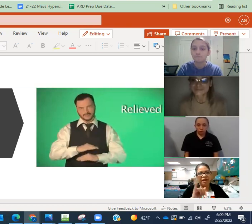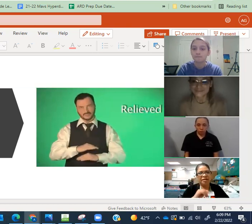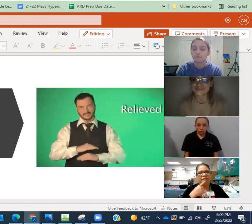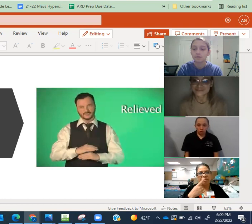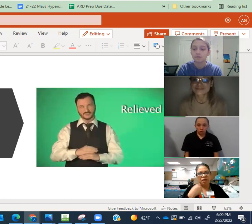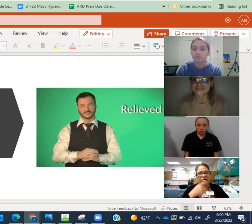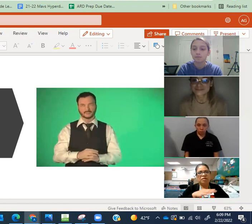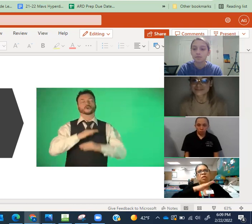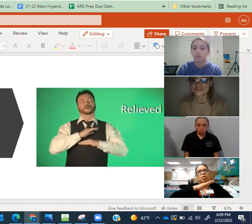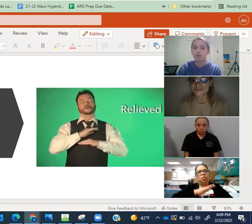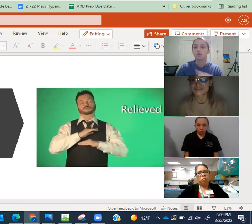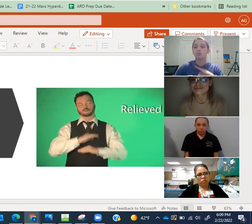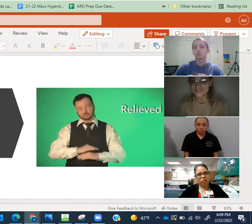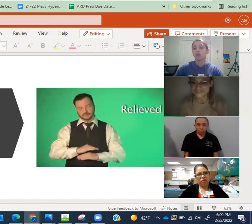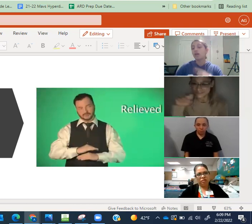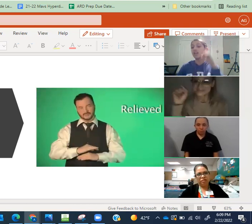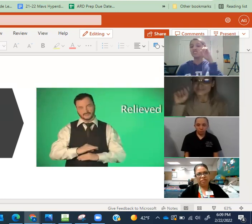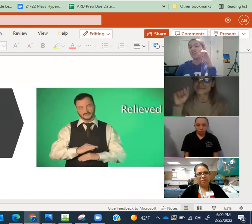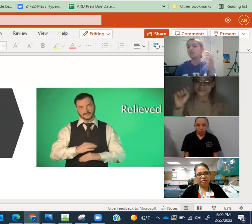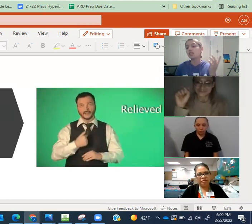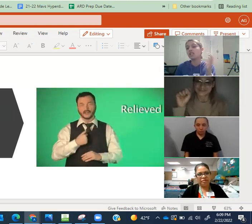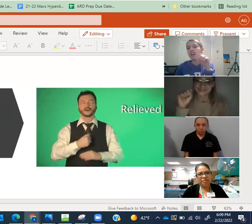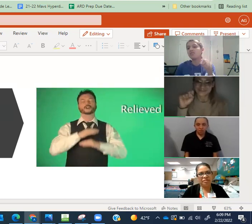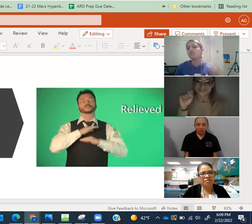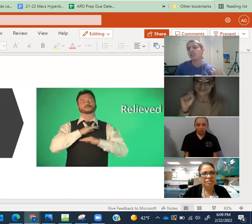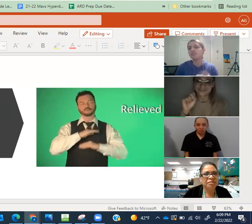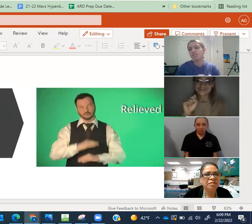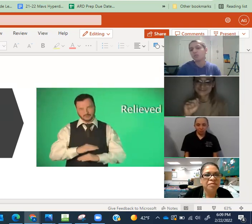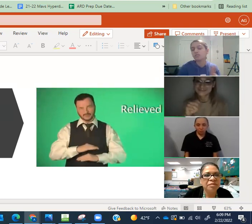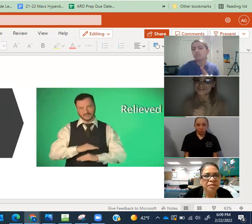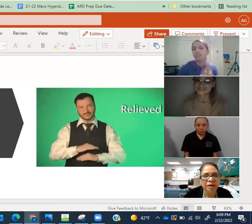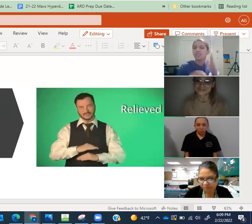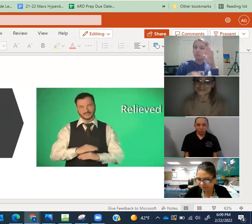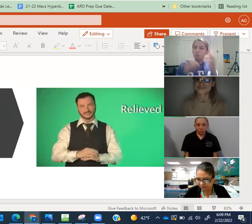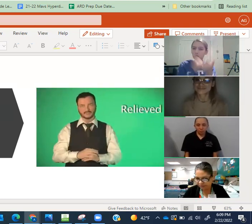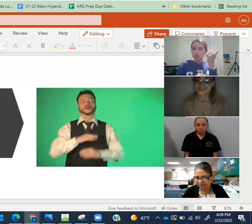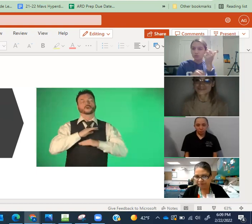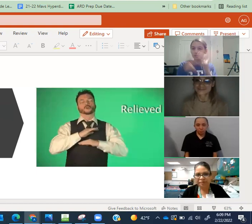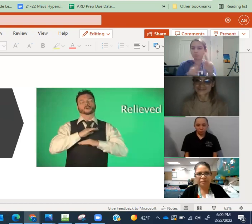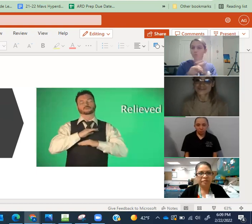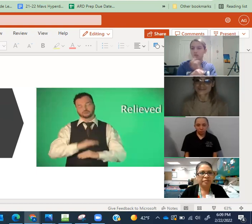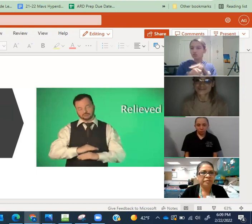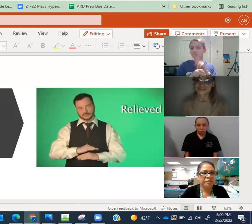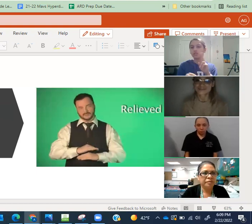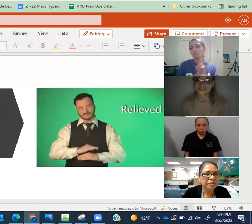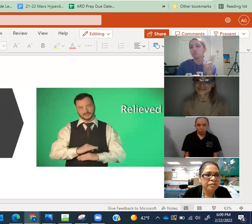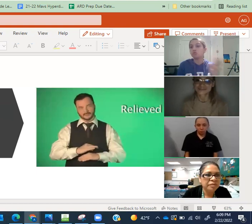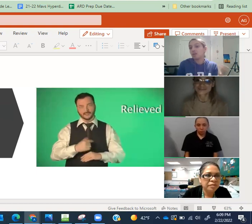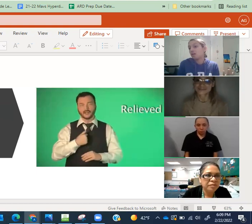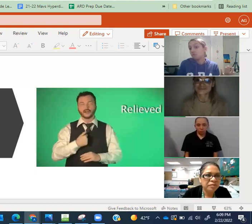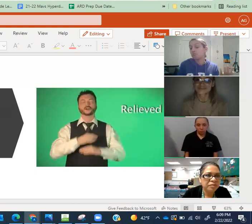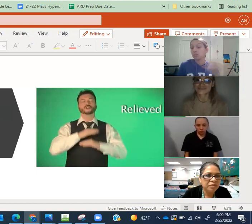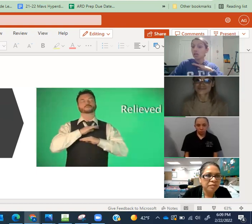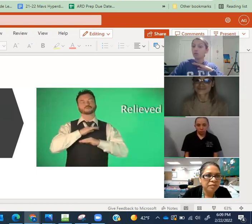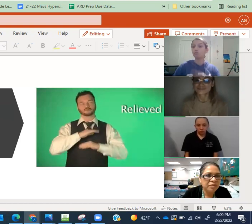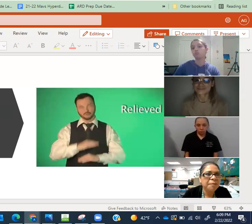same thing, the mouth. That's, I mean, yeah. I think most people naturally use